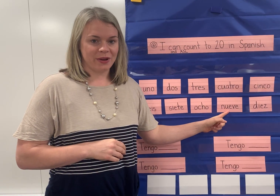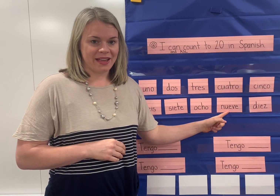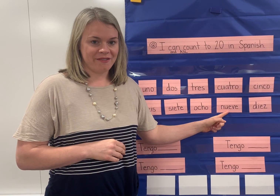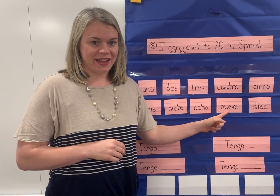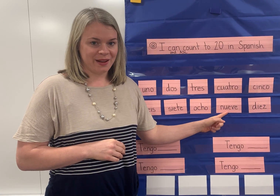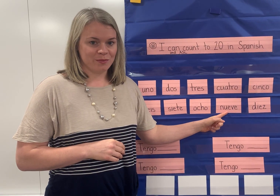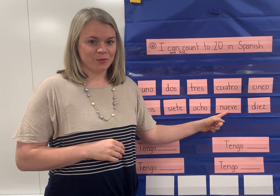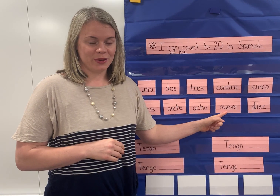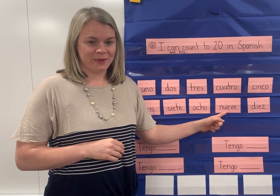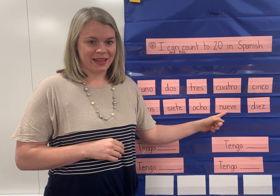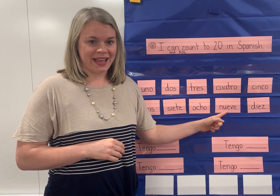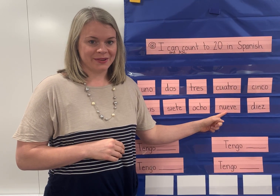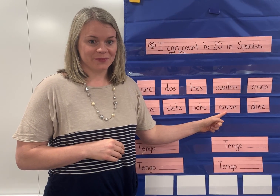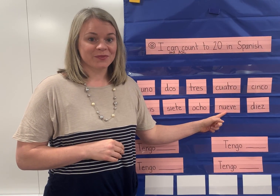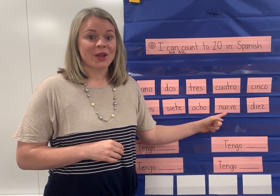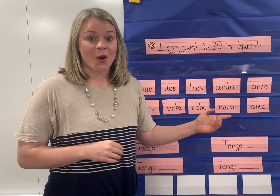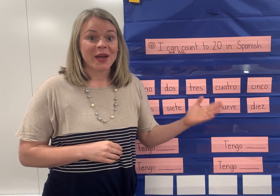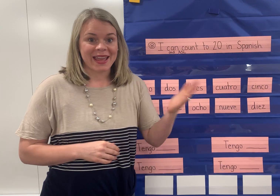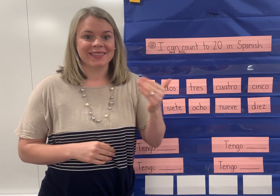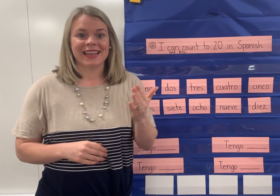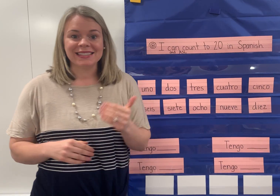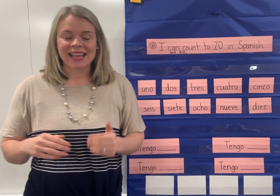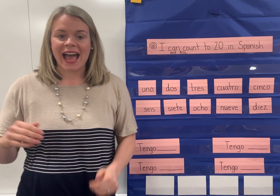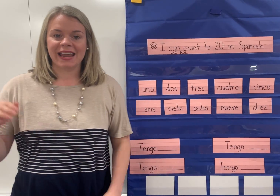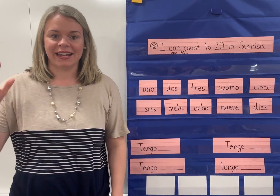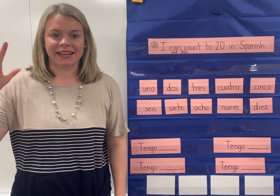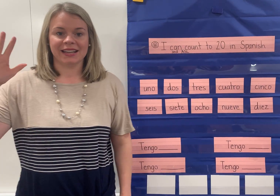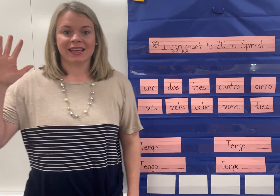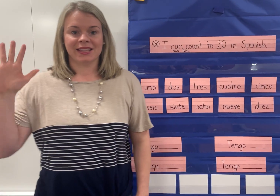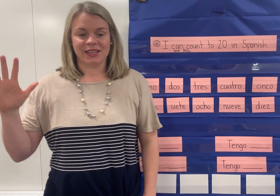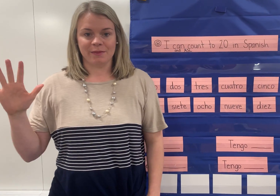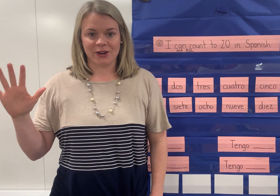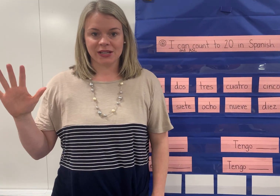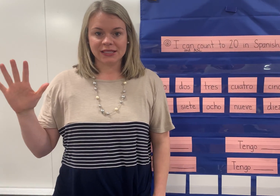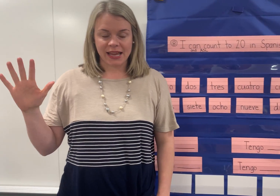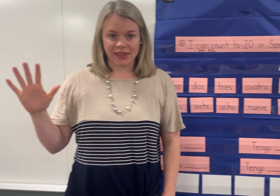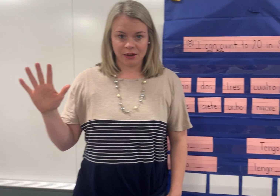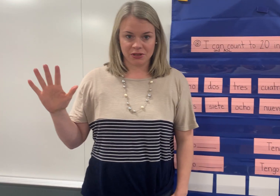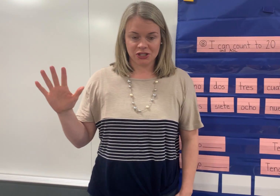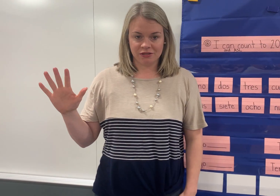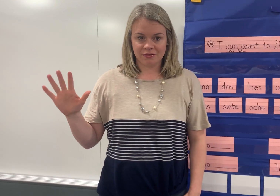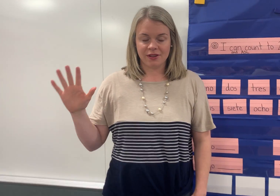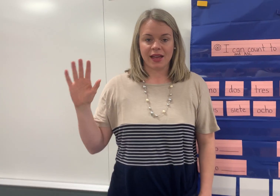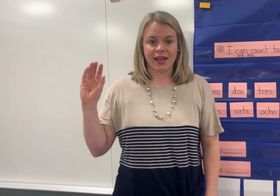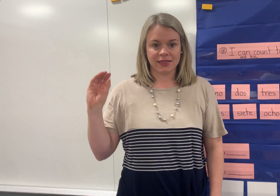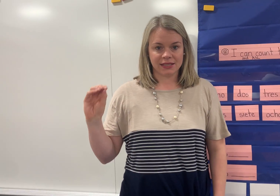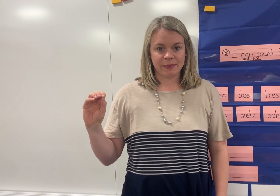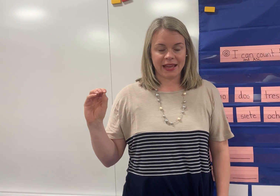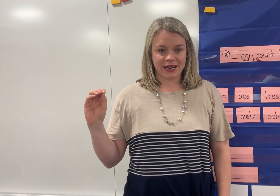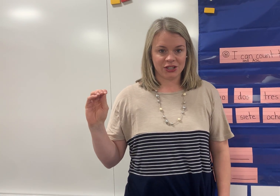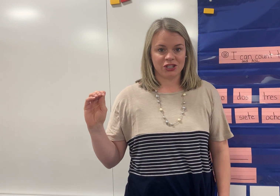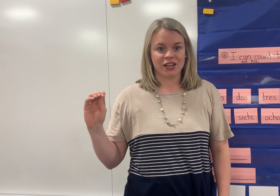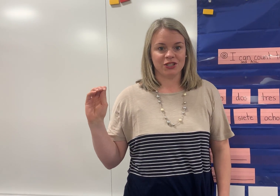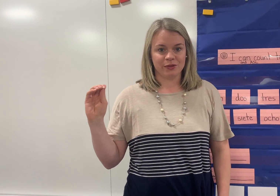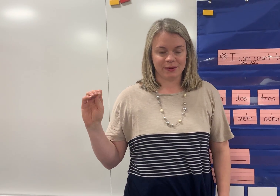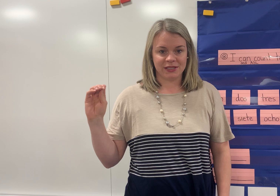9. Muy bien. Okay, let's add in the American Sign Language and the Spanish and do them